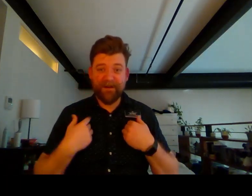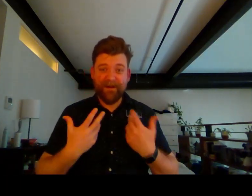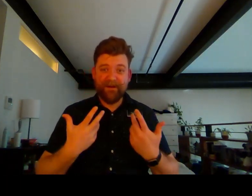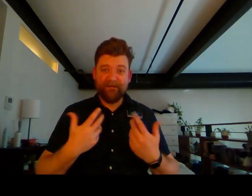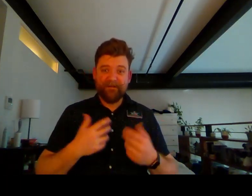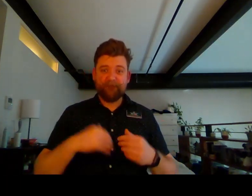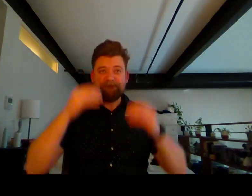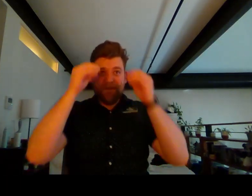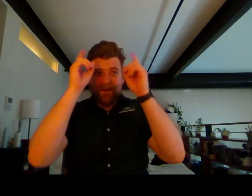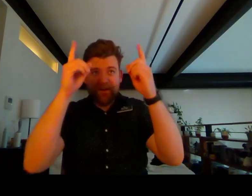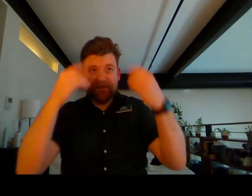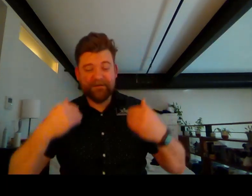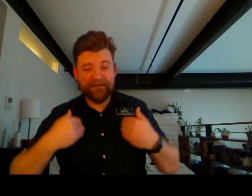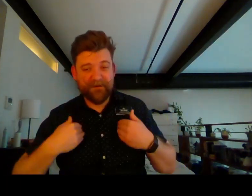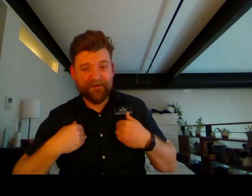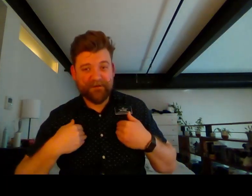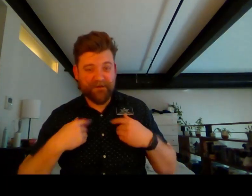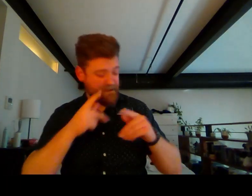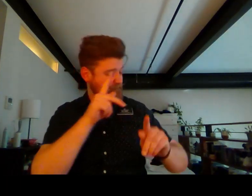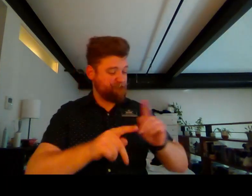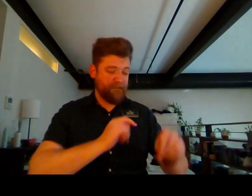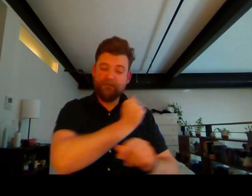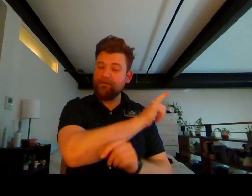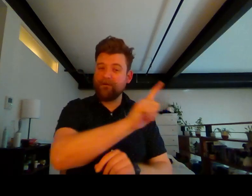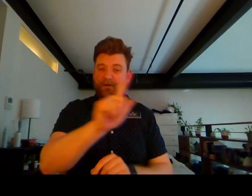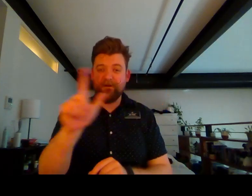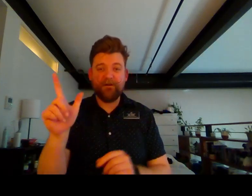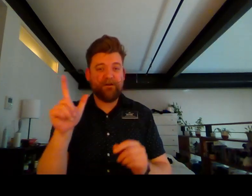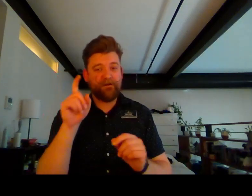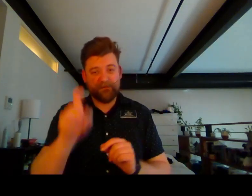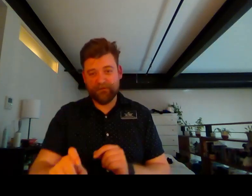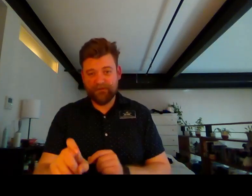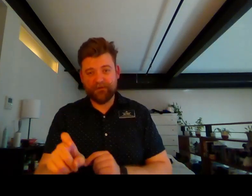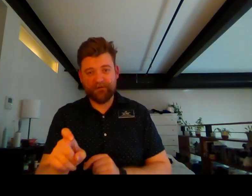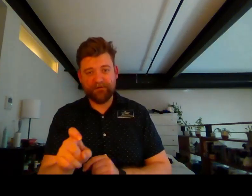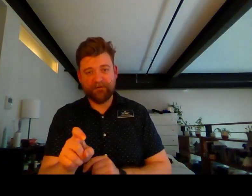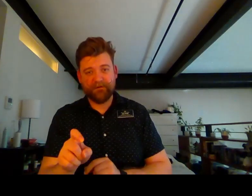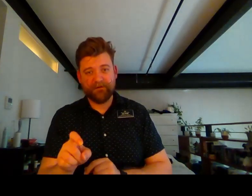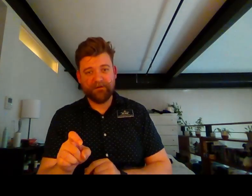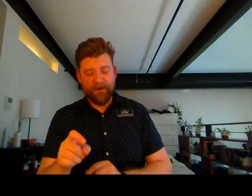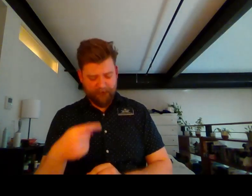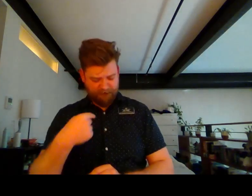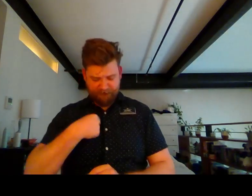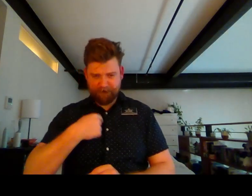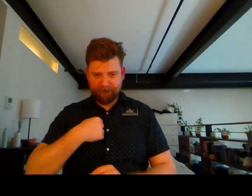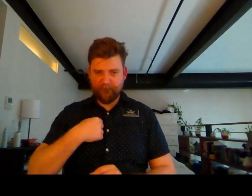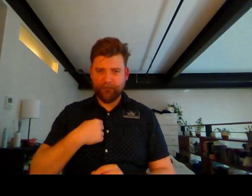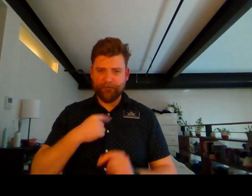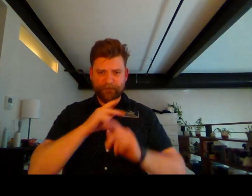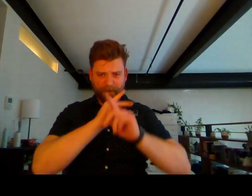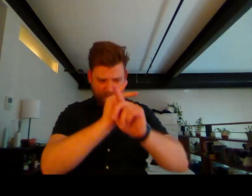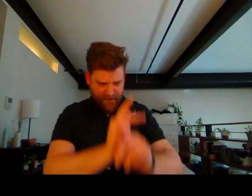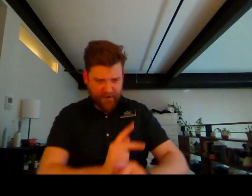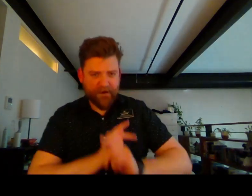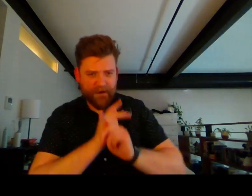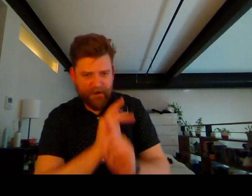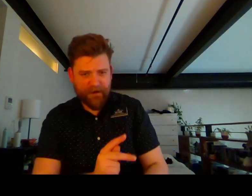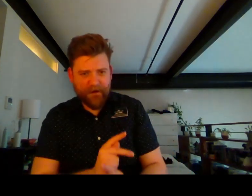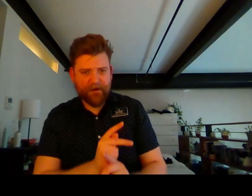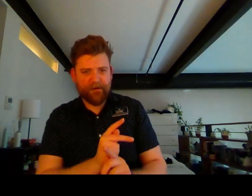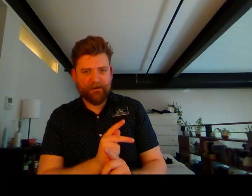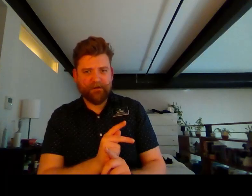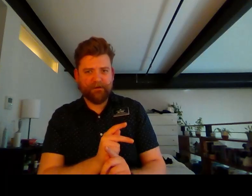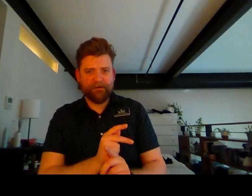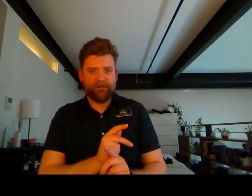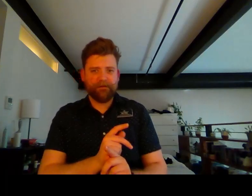I completely agree wholeheartedly. I have a caring heart for all people. It hurts me to see